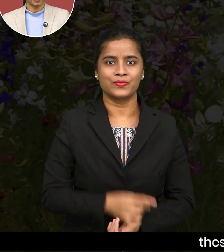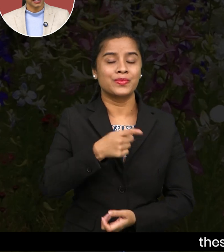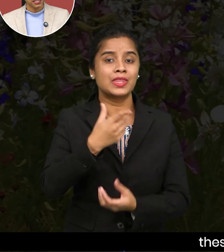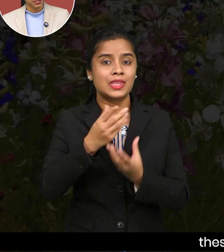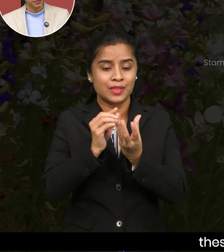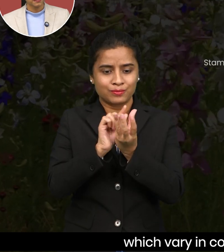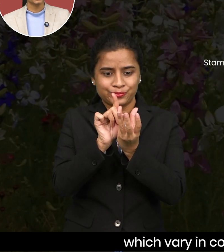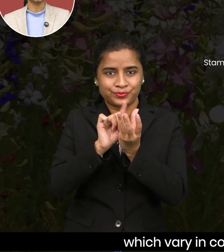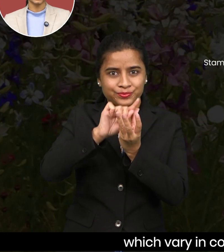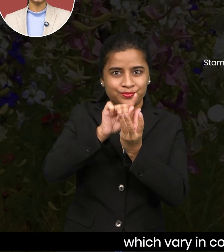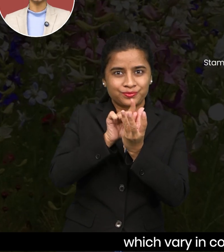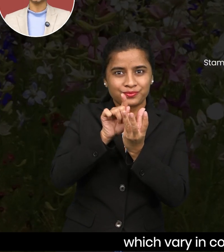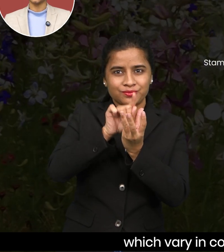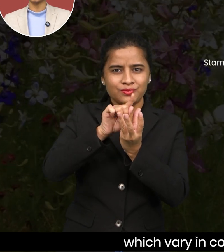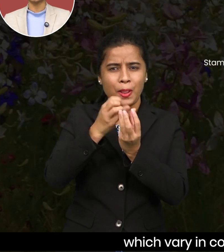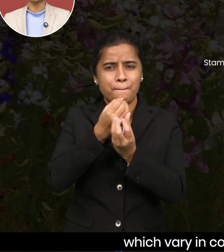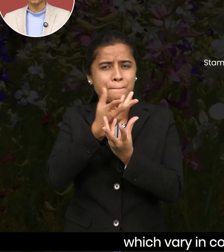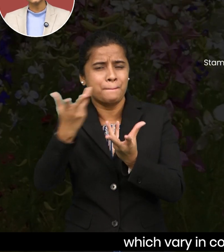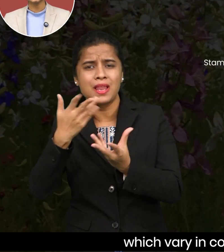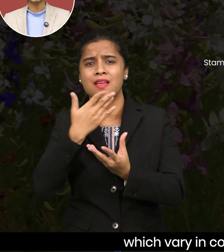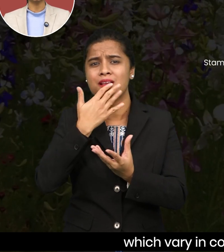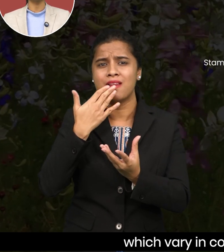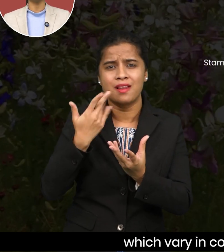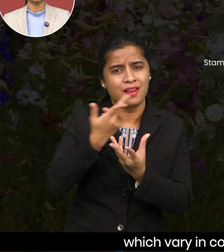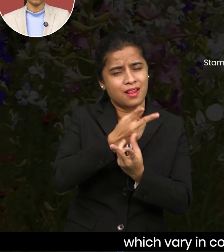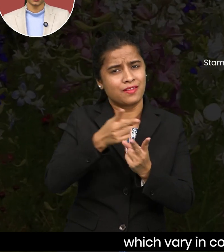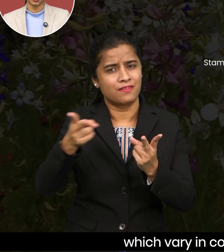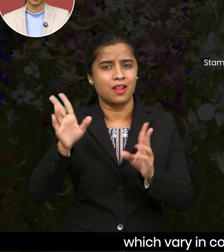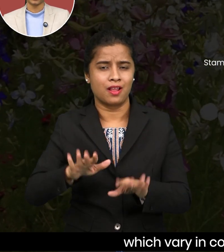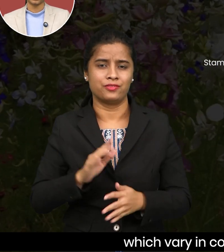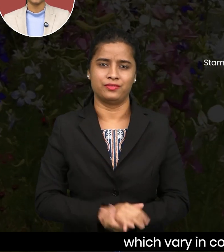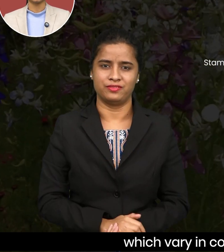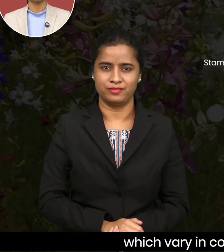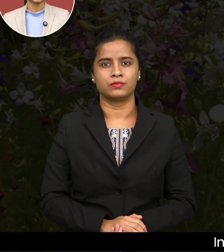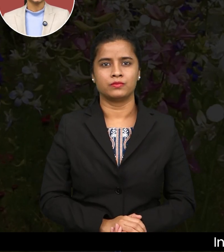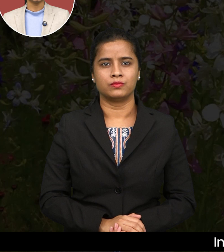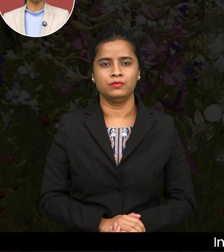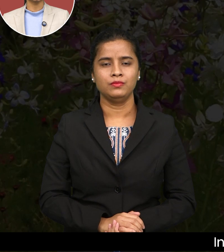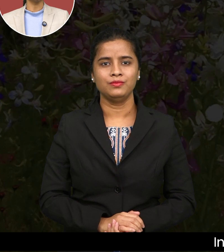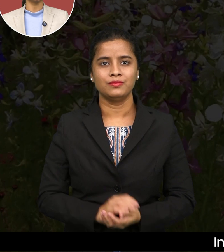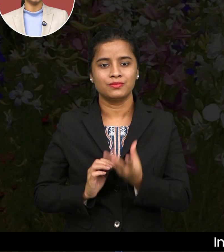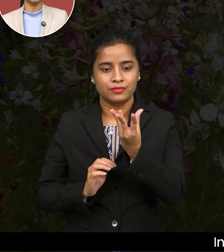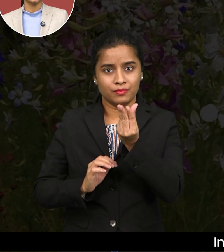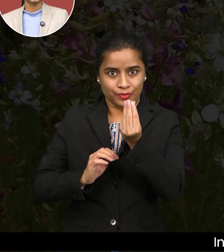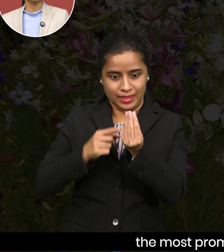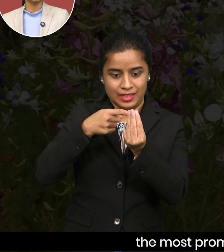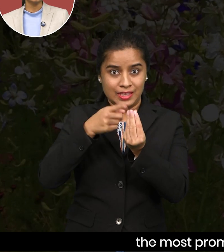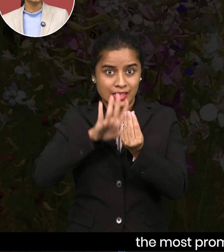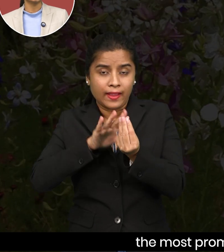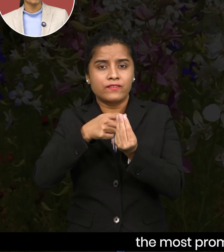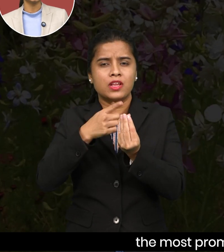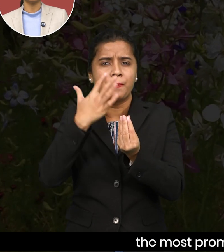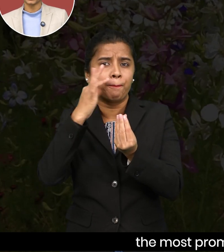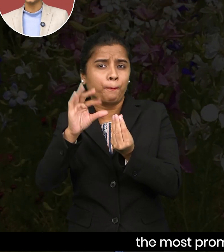These are the petals which vary in color across different flowers. In a closed bud, the